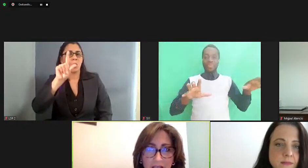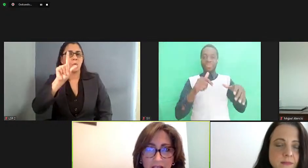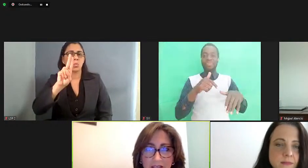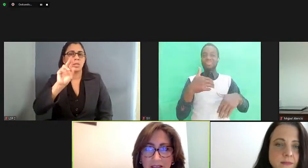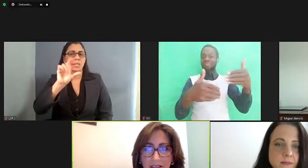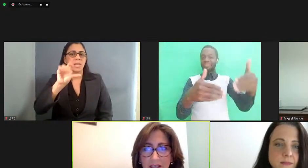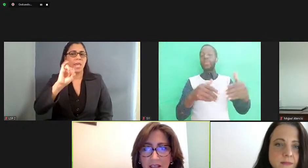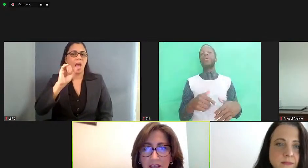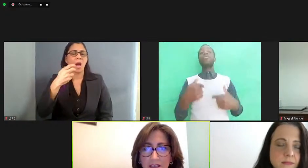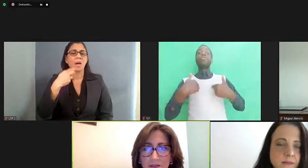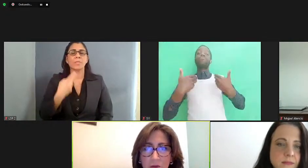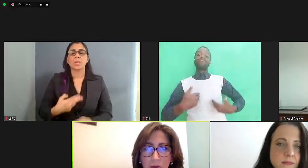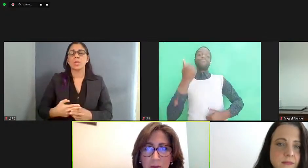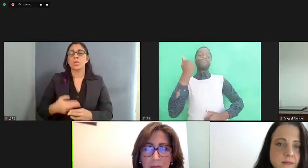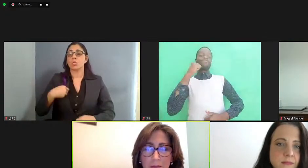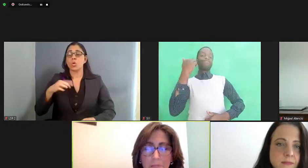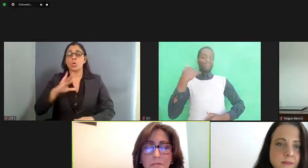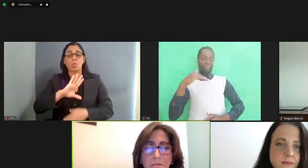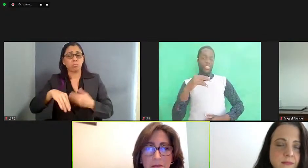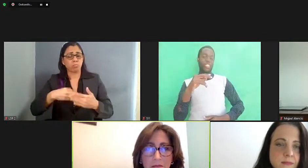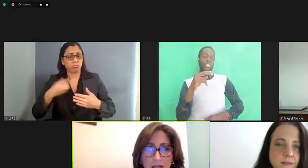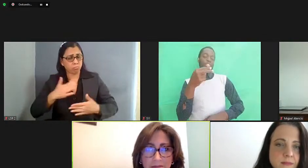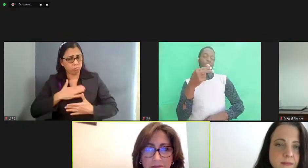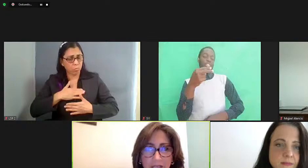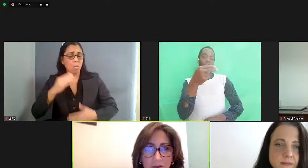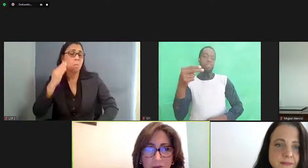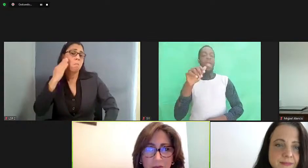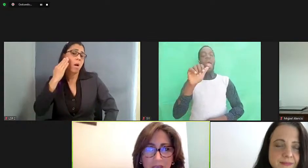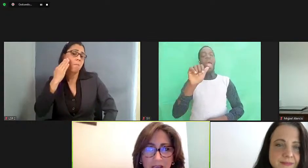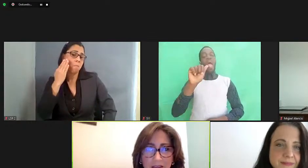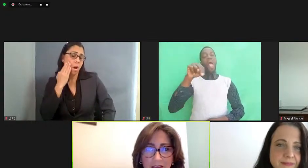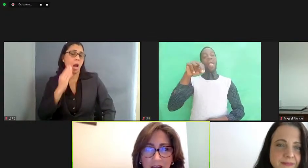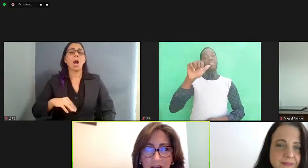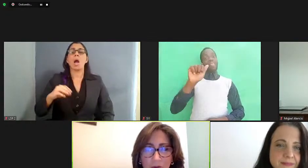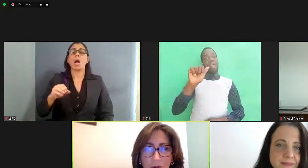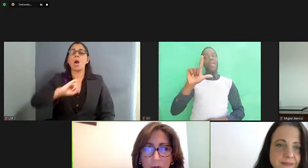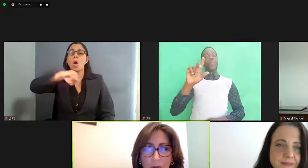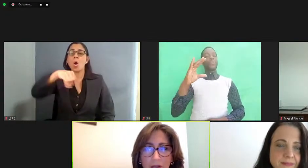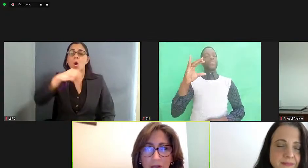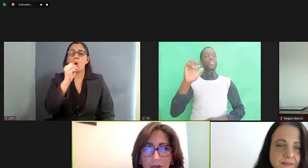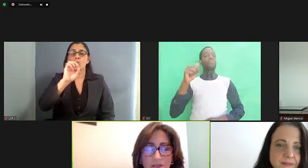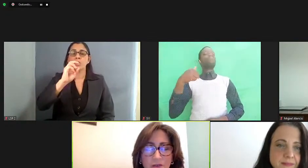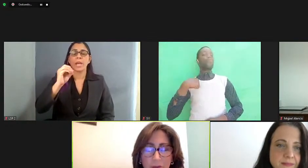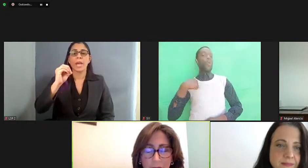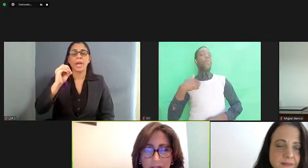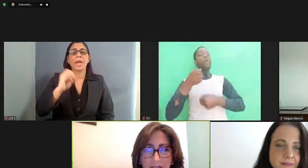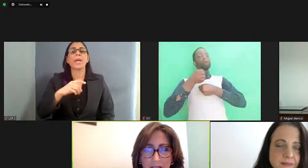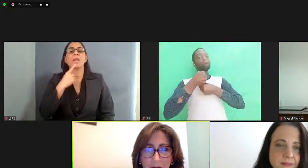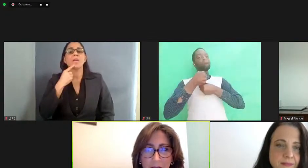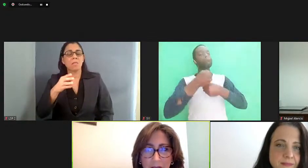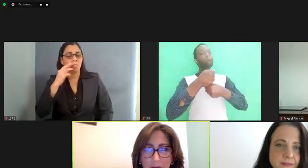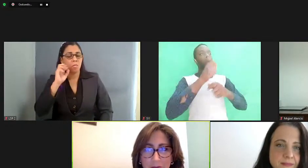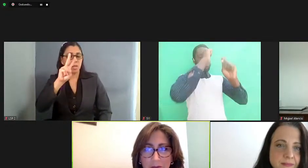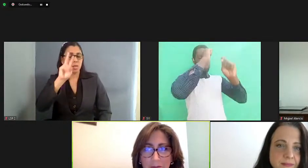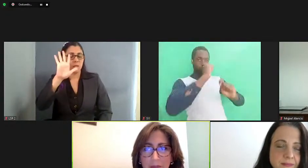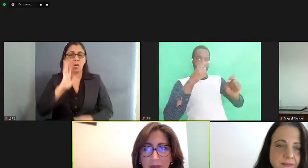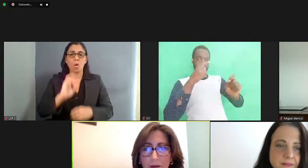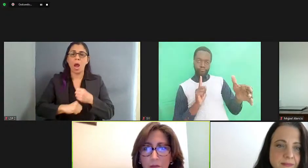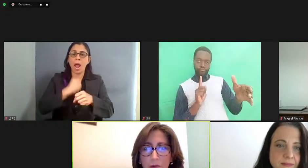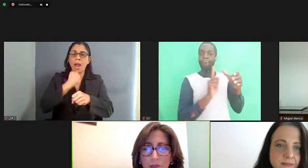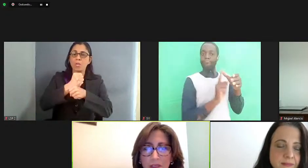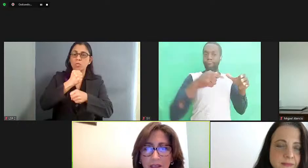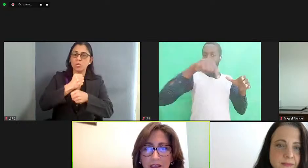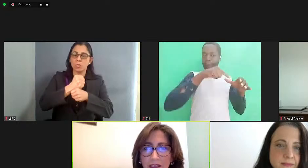am the honorary member of riadis i am the mom of jose miguel artega